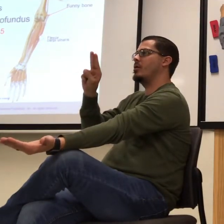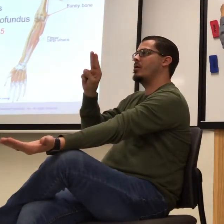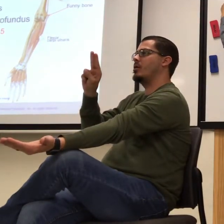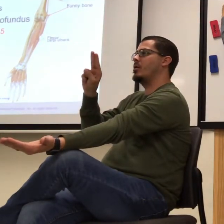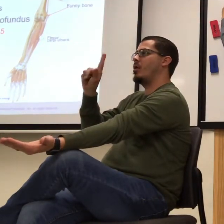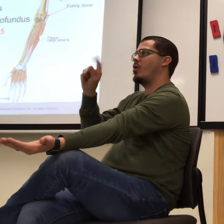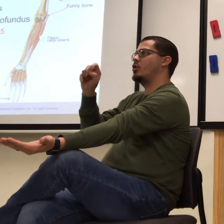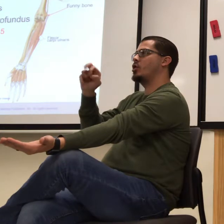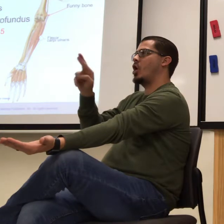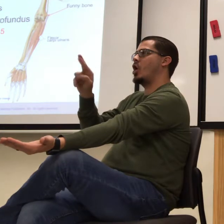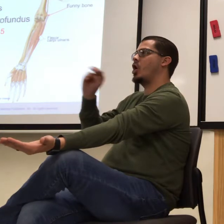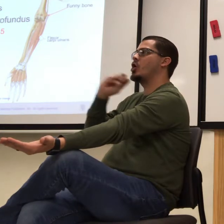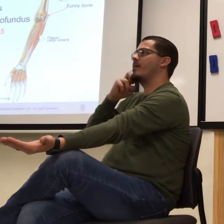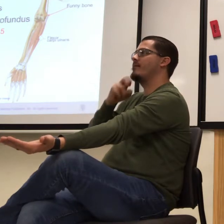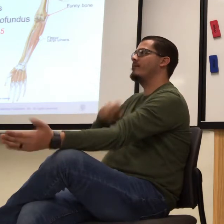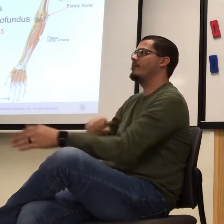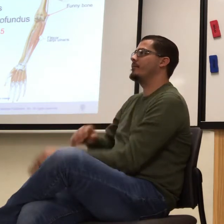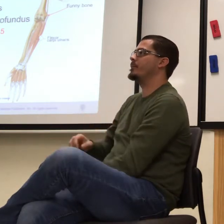I'll write it up here.